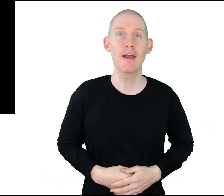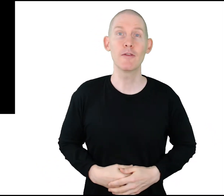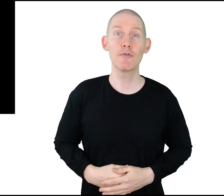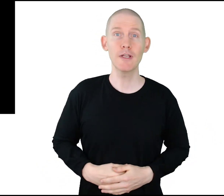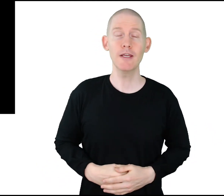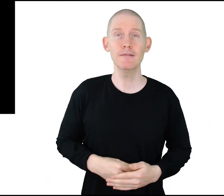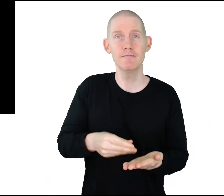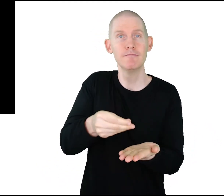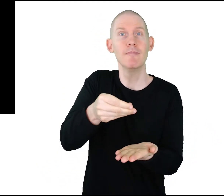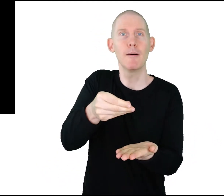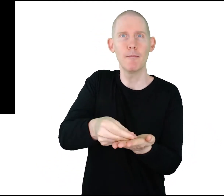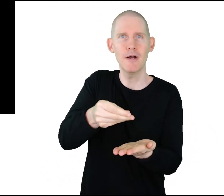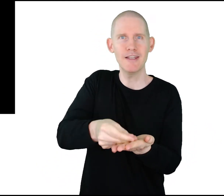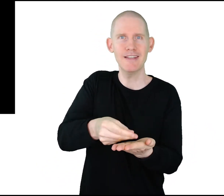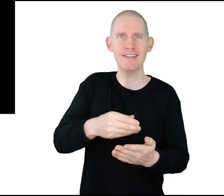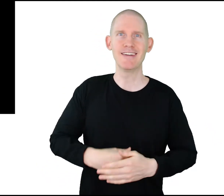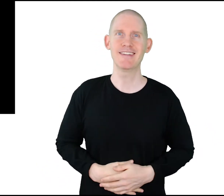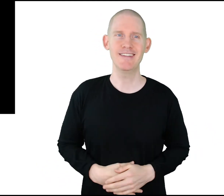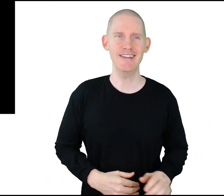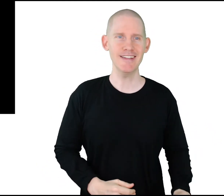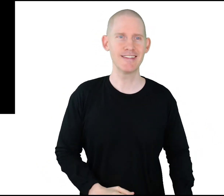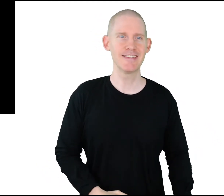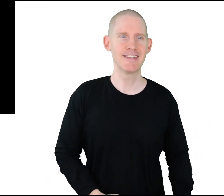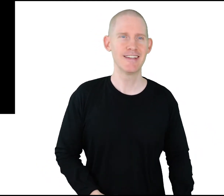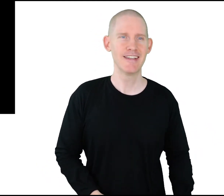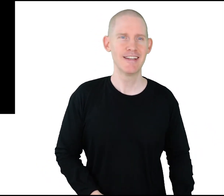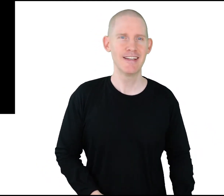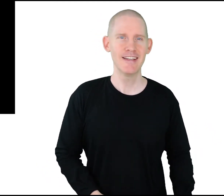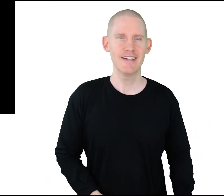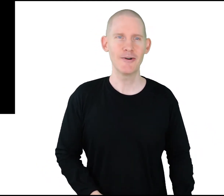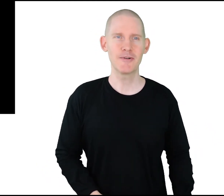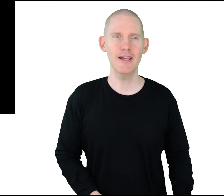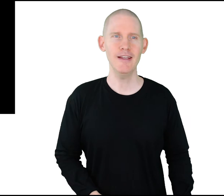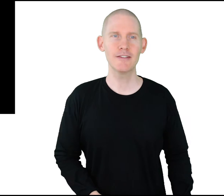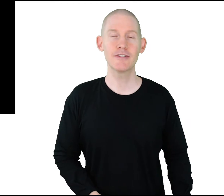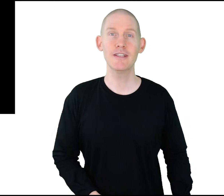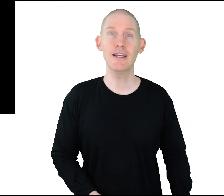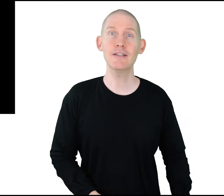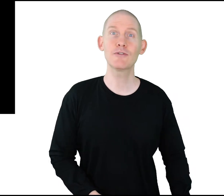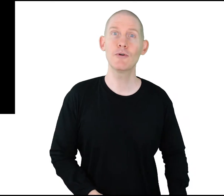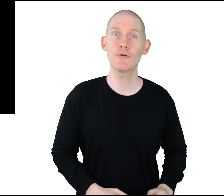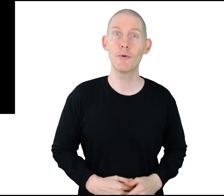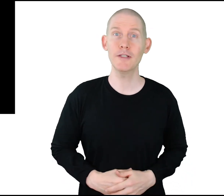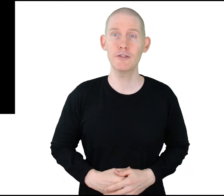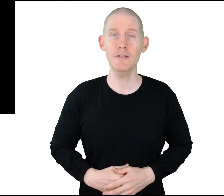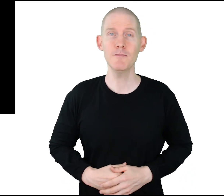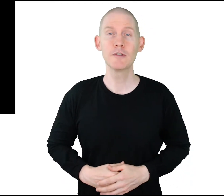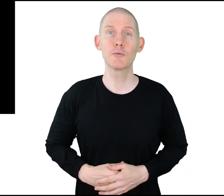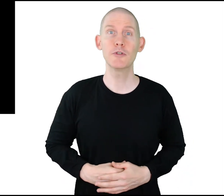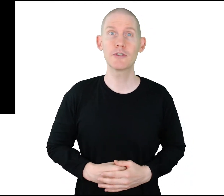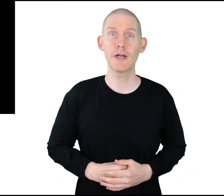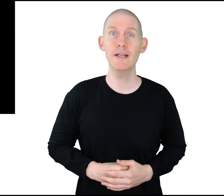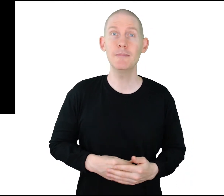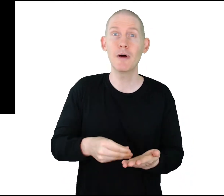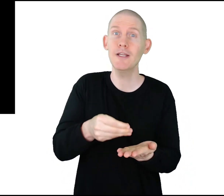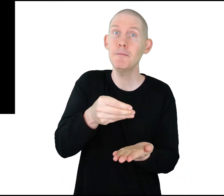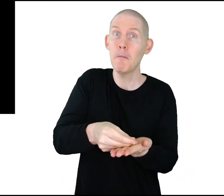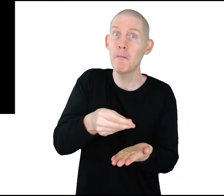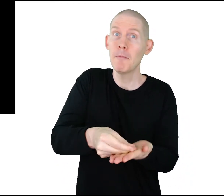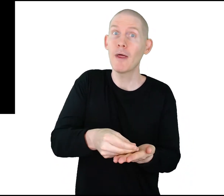And the front again. Money. Yes. Okay, this is a yes/no question. So when you're signing money, I